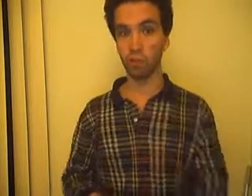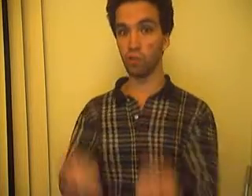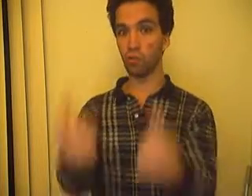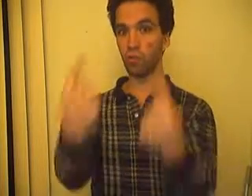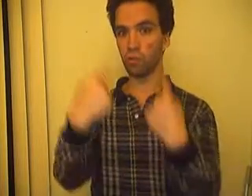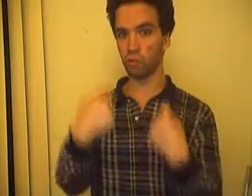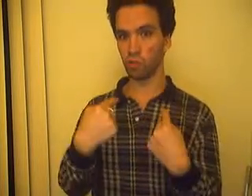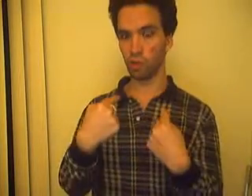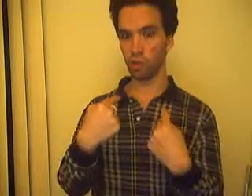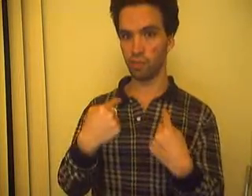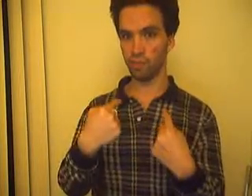to return.